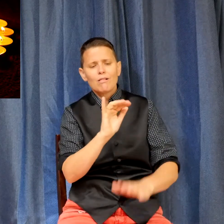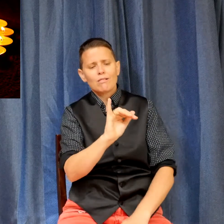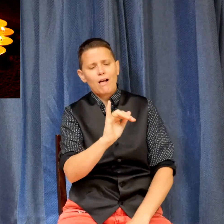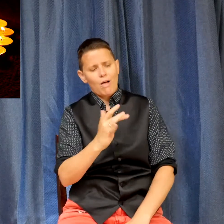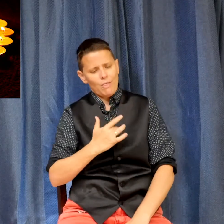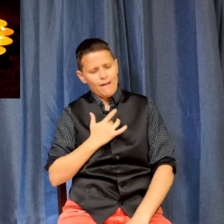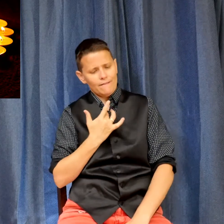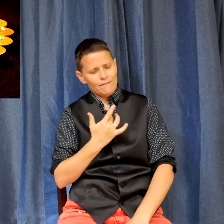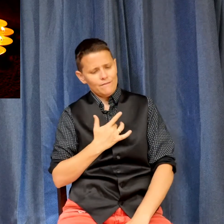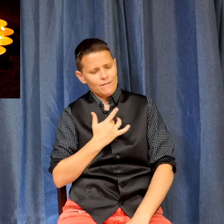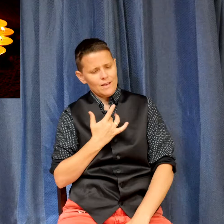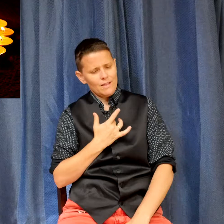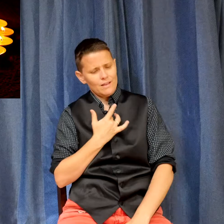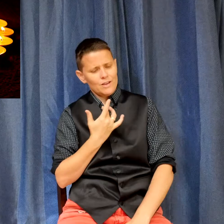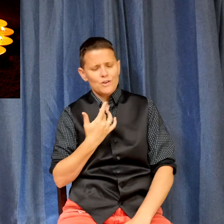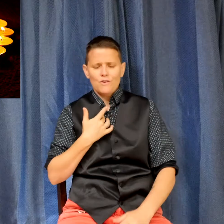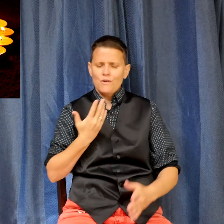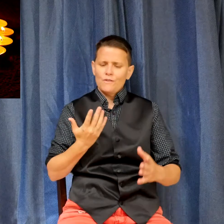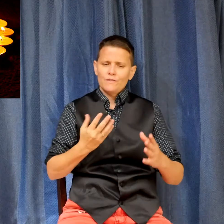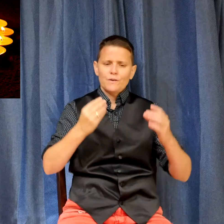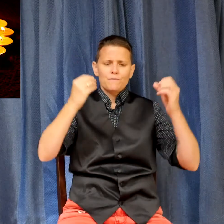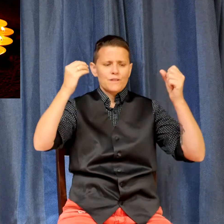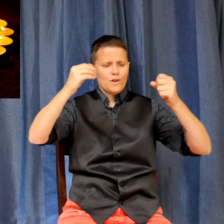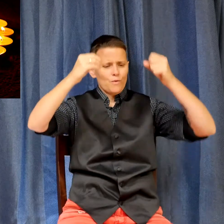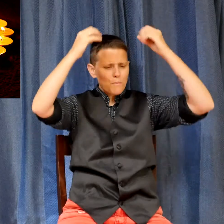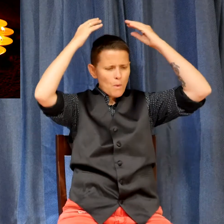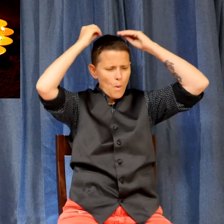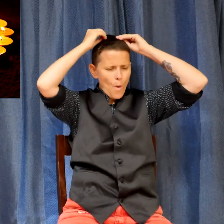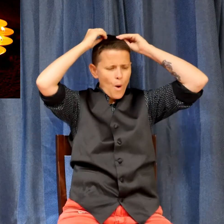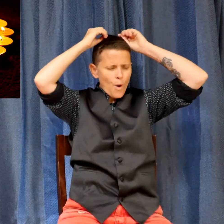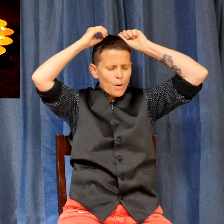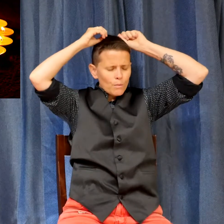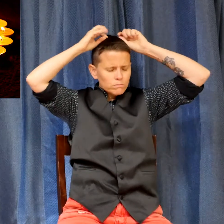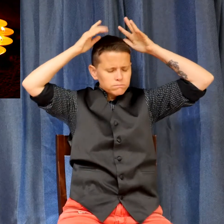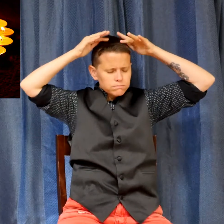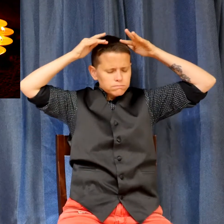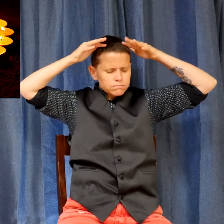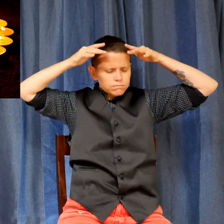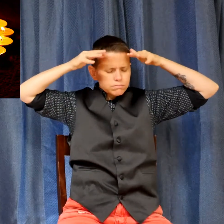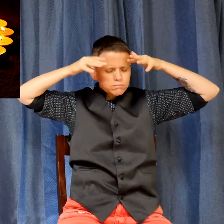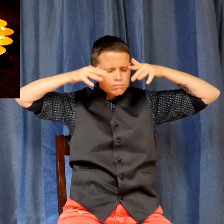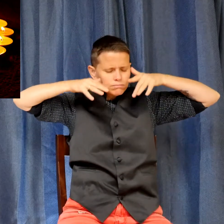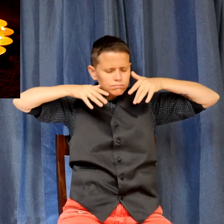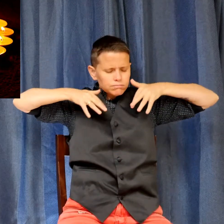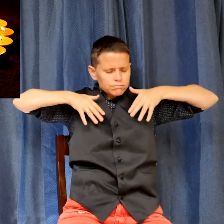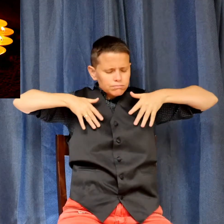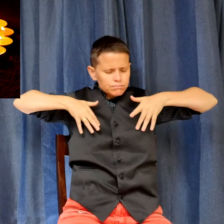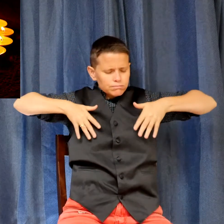Allow it to fill you from the top of your head to the bottom of your toes